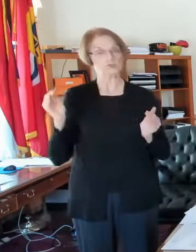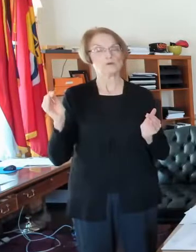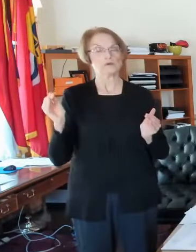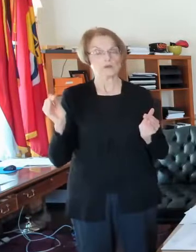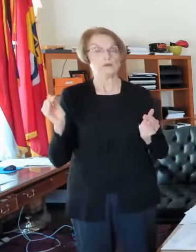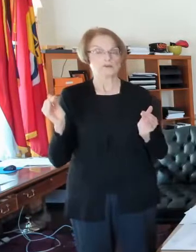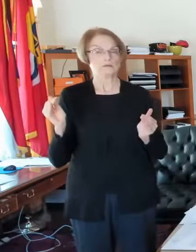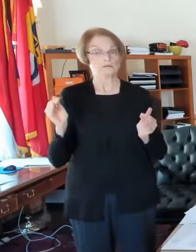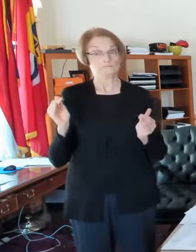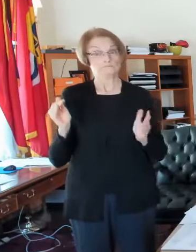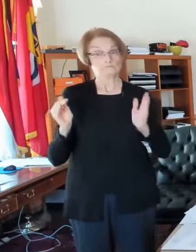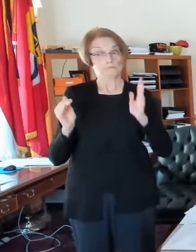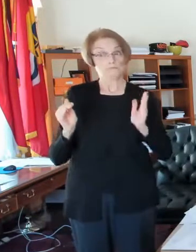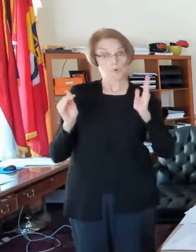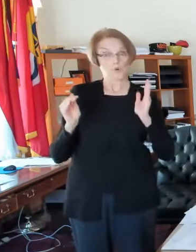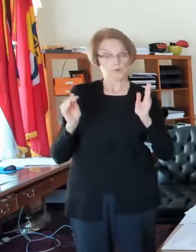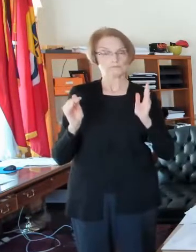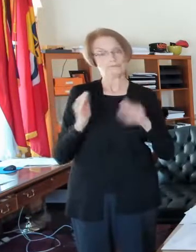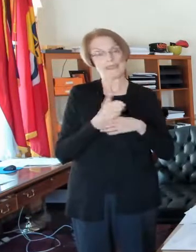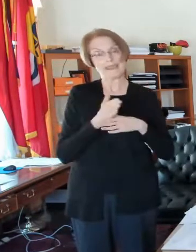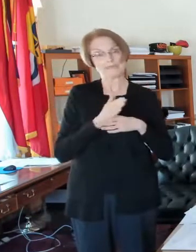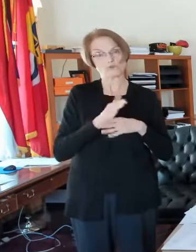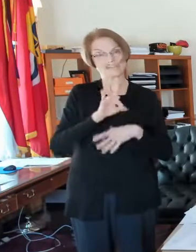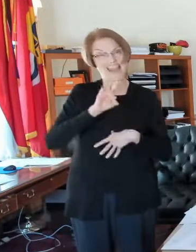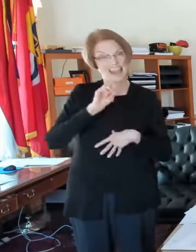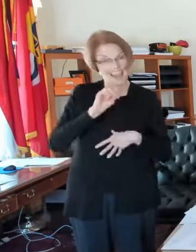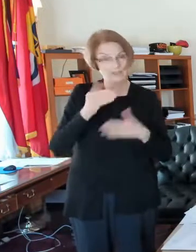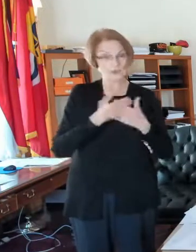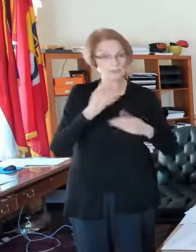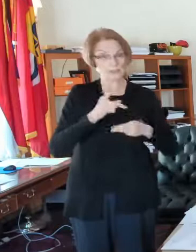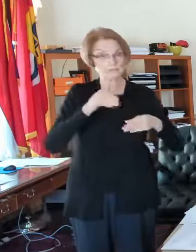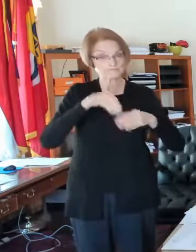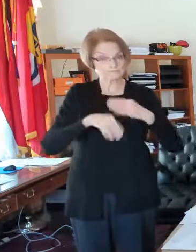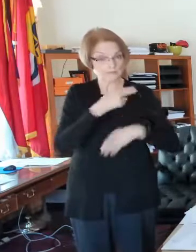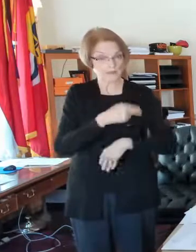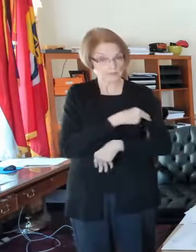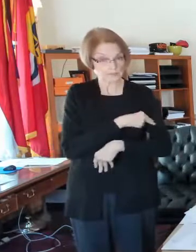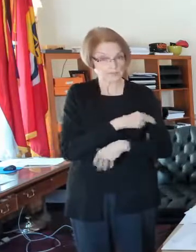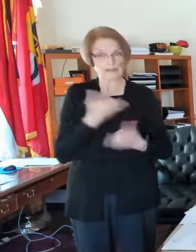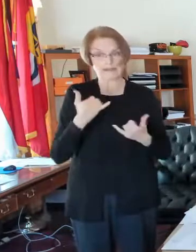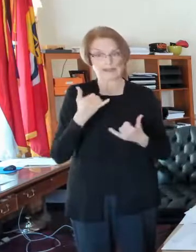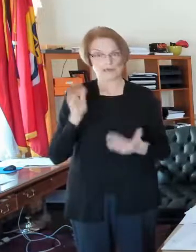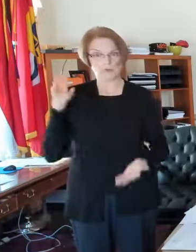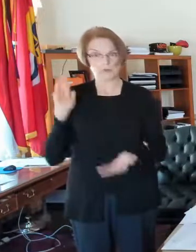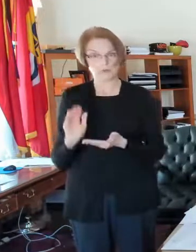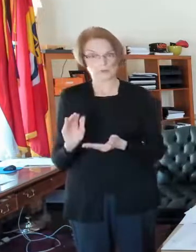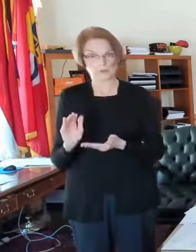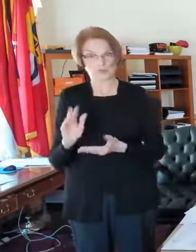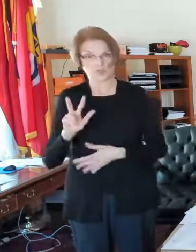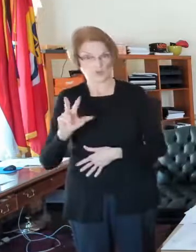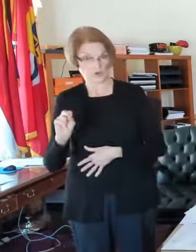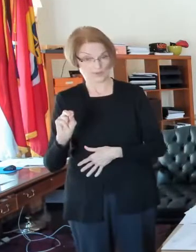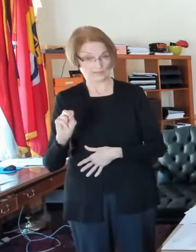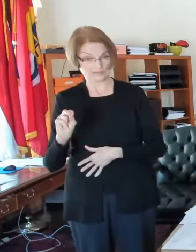And we were averaging 80 cases a day, and now we're averaging 30.